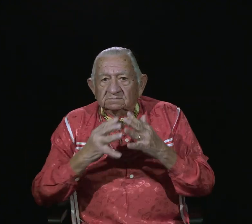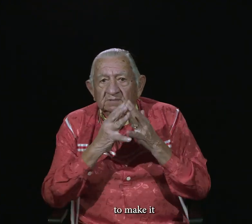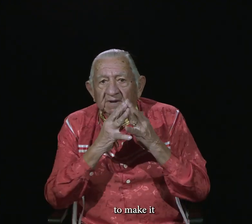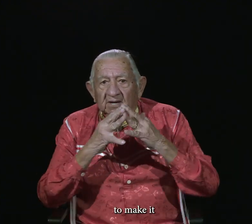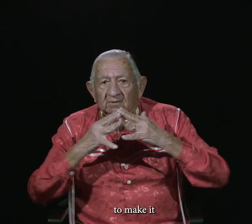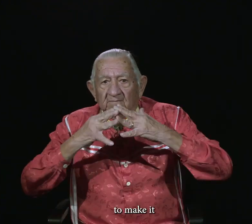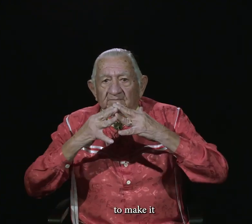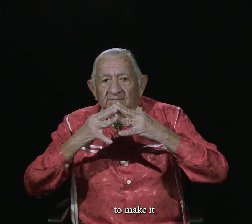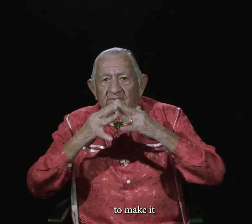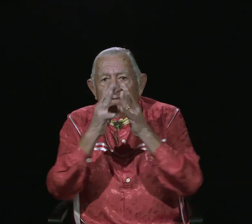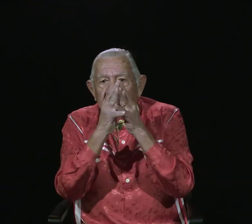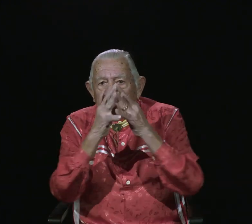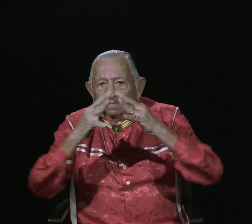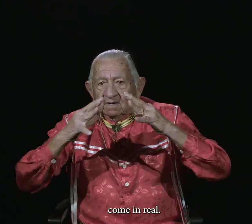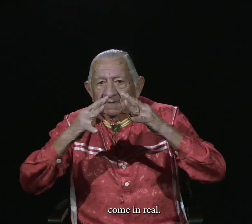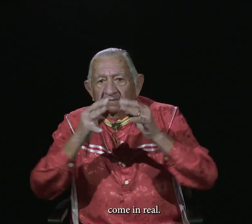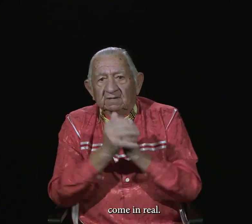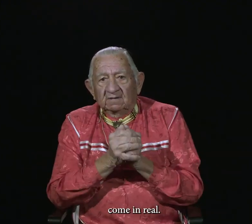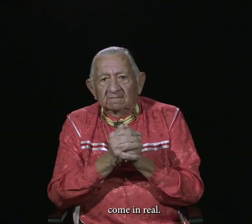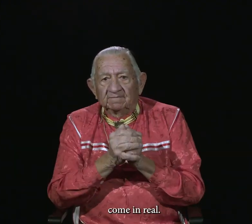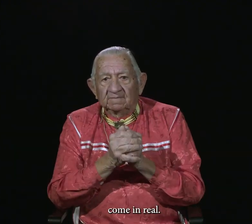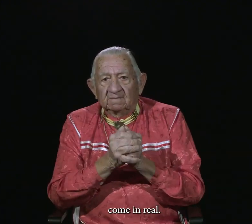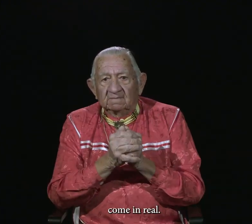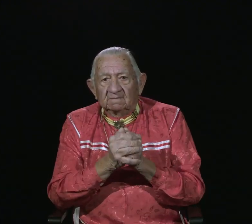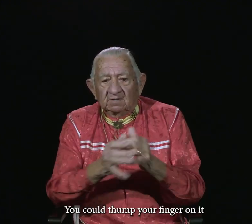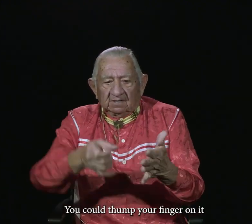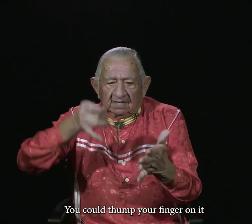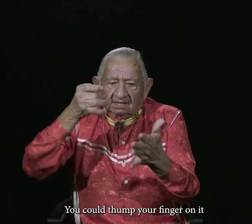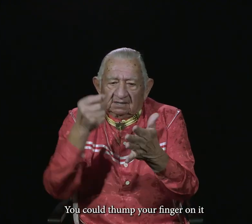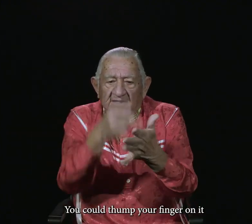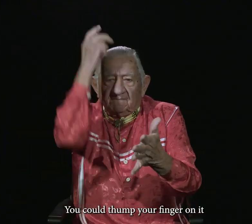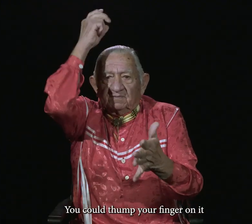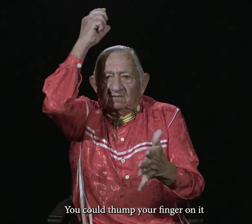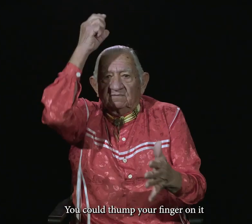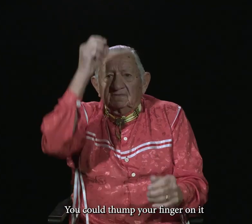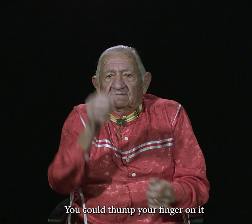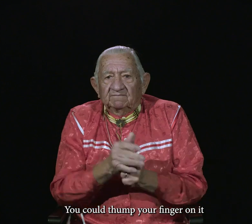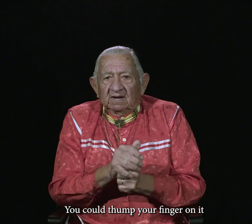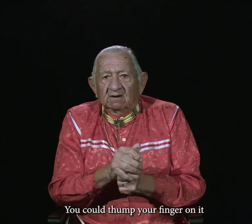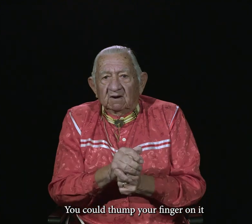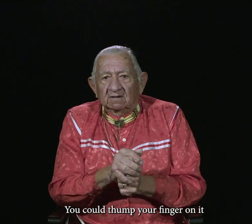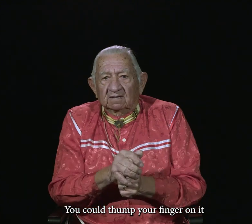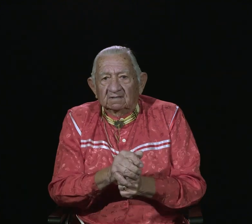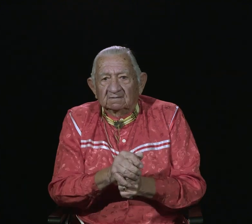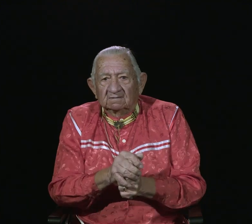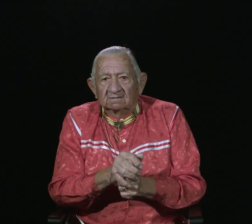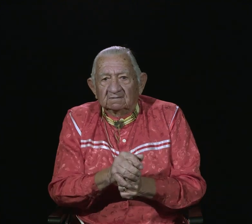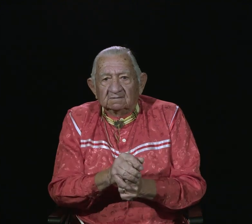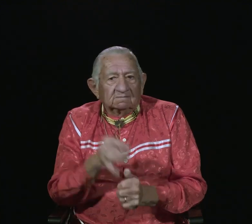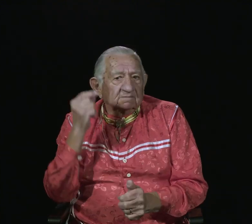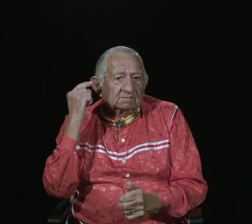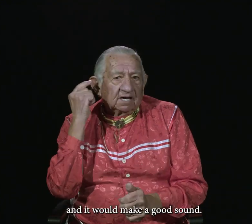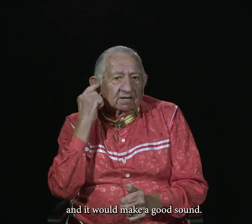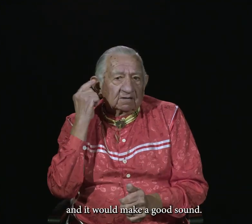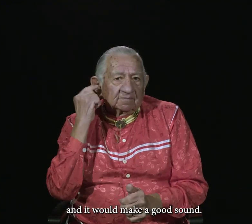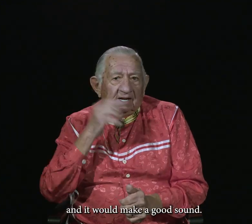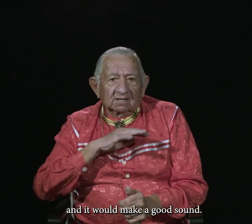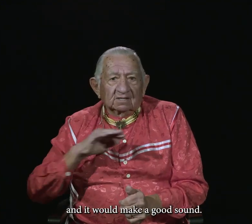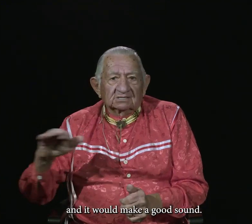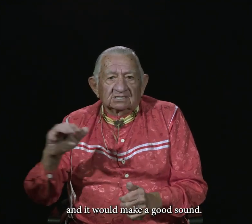to make it come in real. You could thump your finger on it, and it would make a good